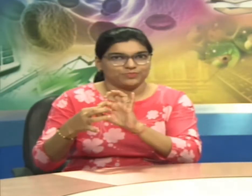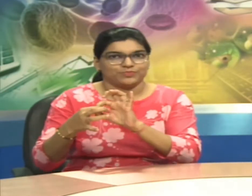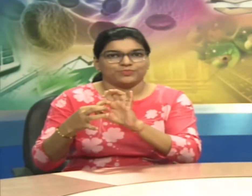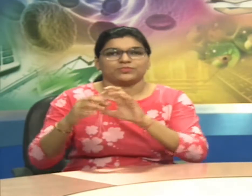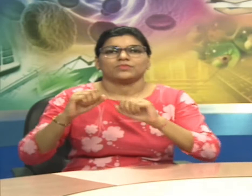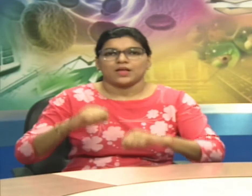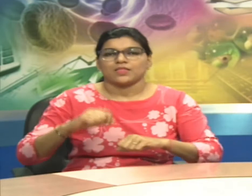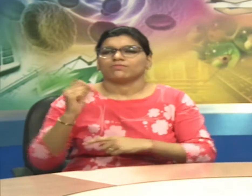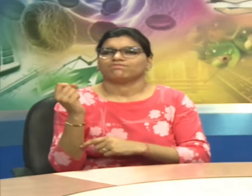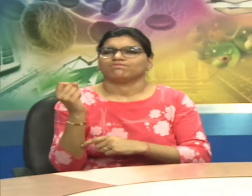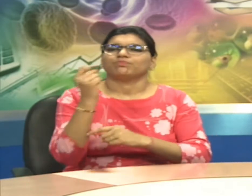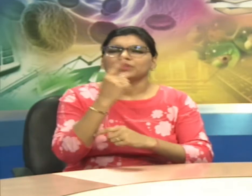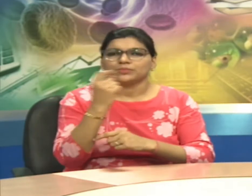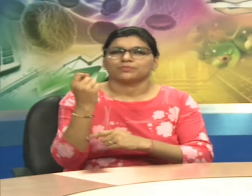person agreed on a term.